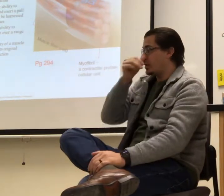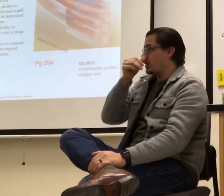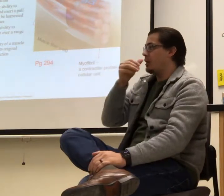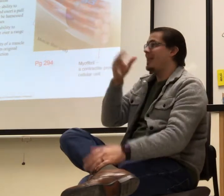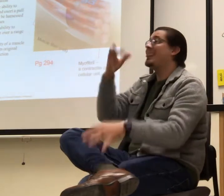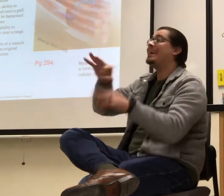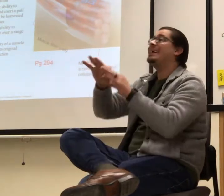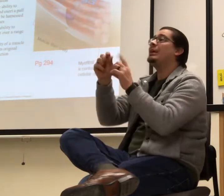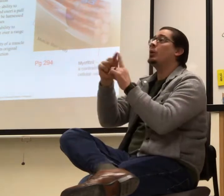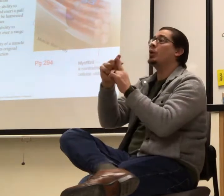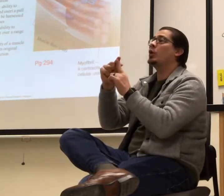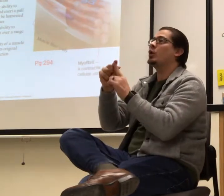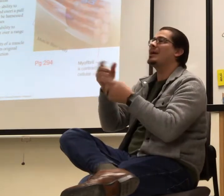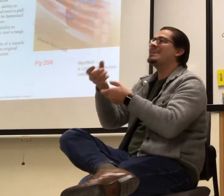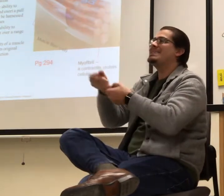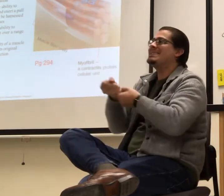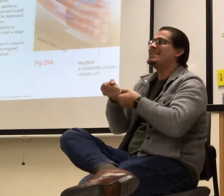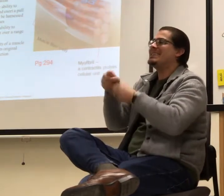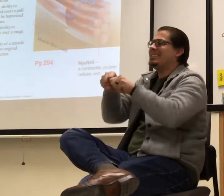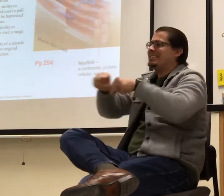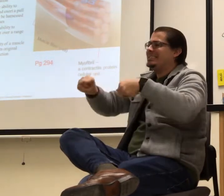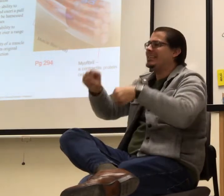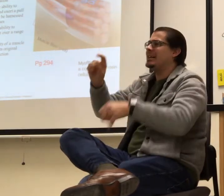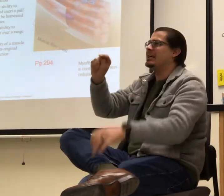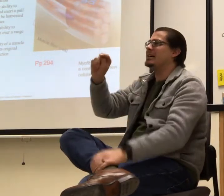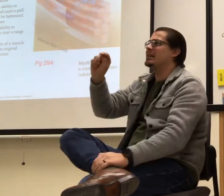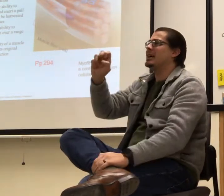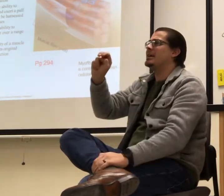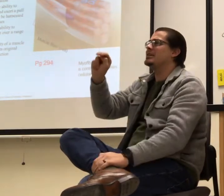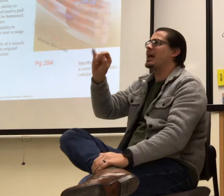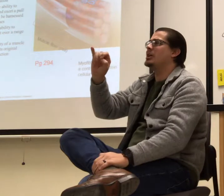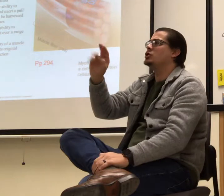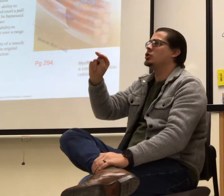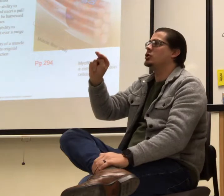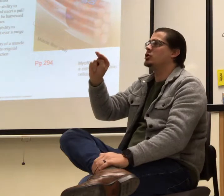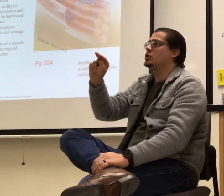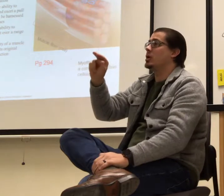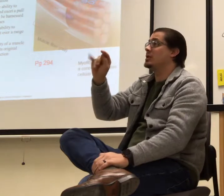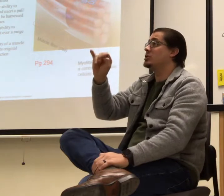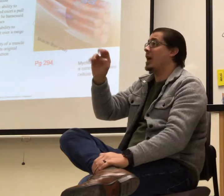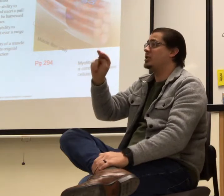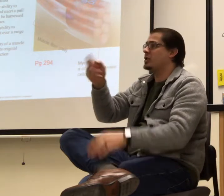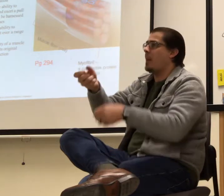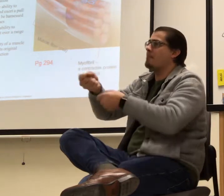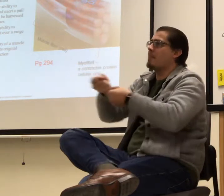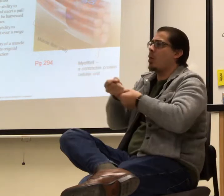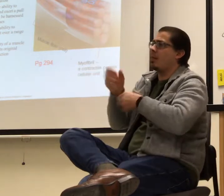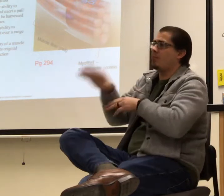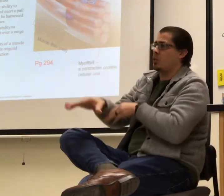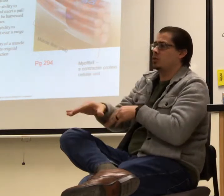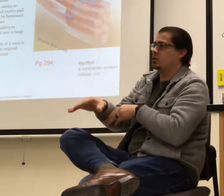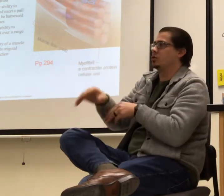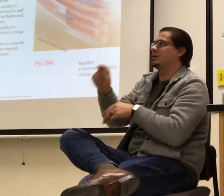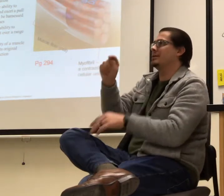The key word is tension. If you haven't had physics, you should know that tension is a pulling force. Okay.